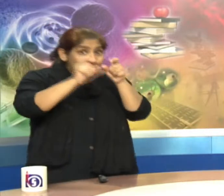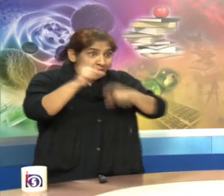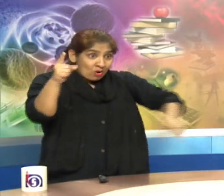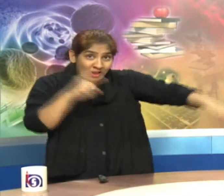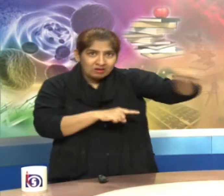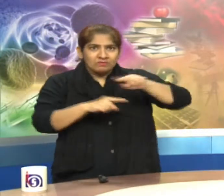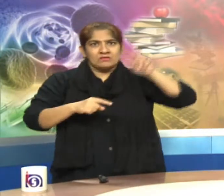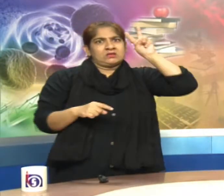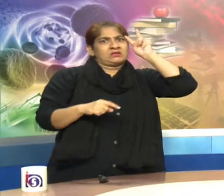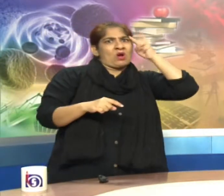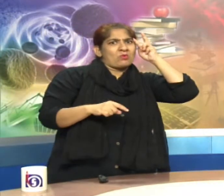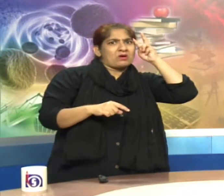Another limitation is